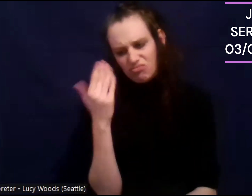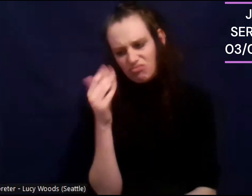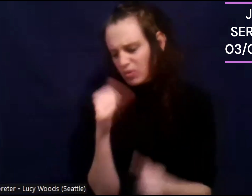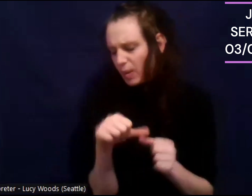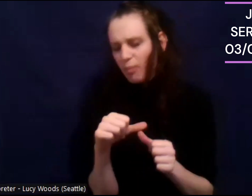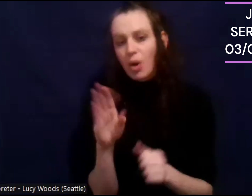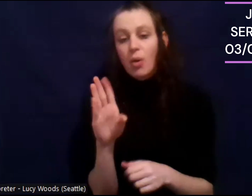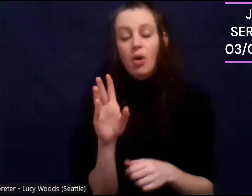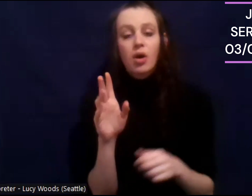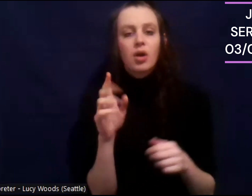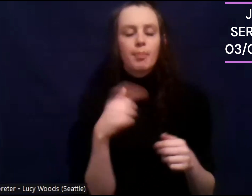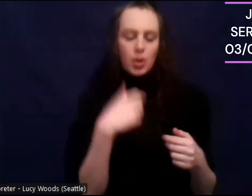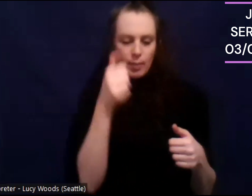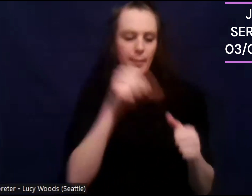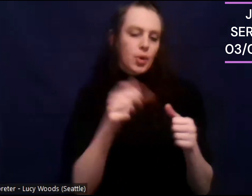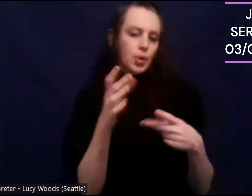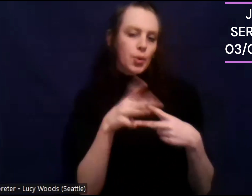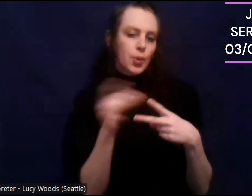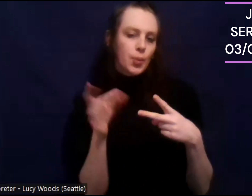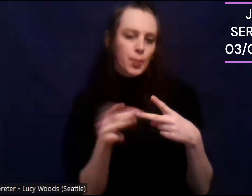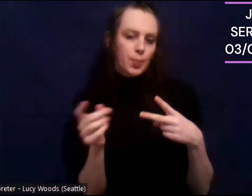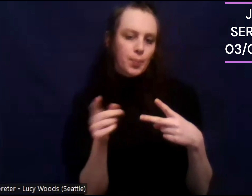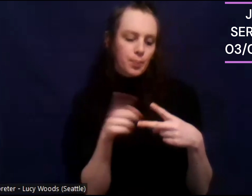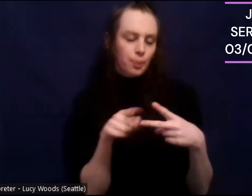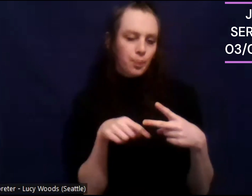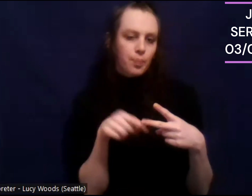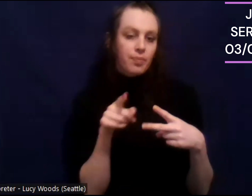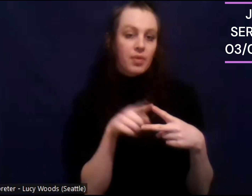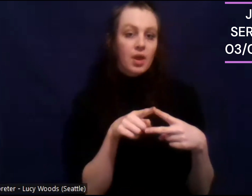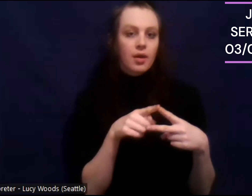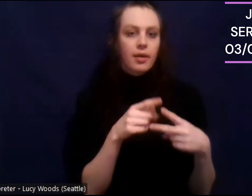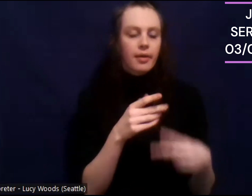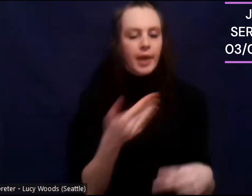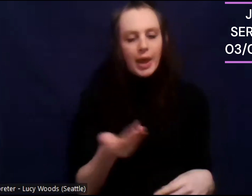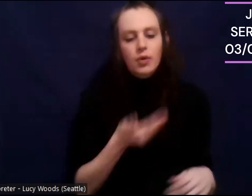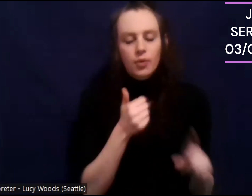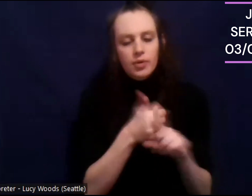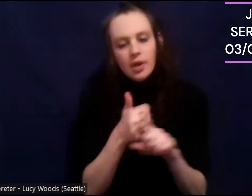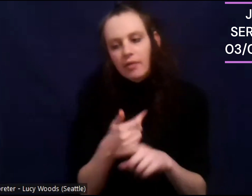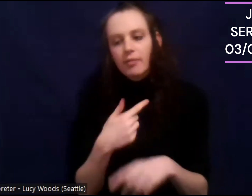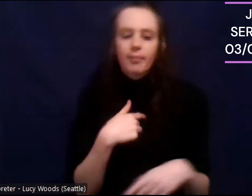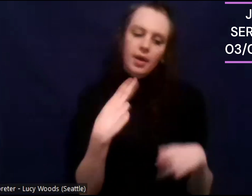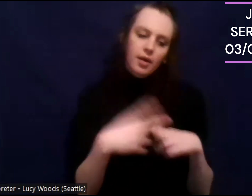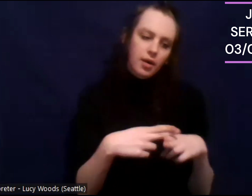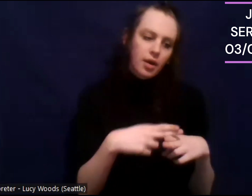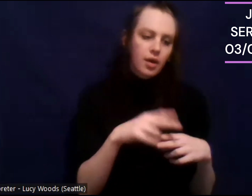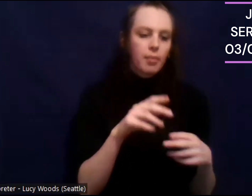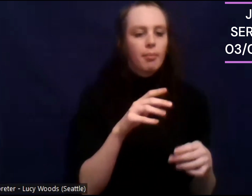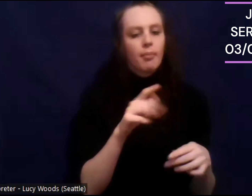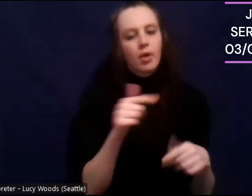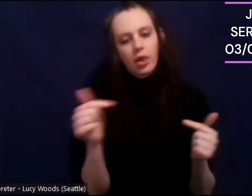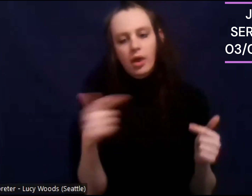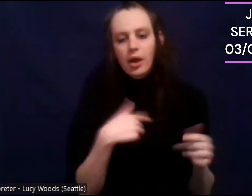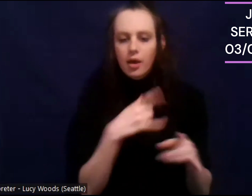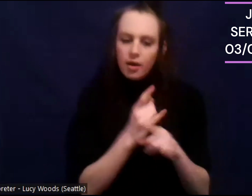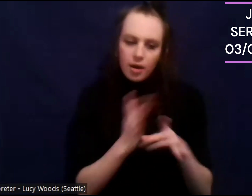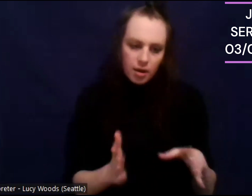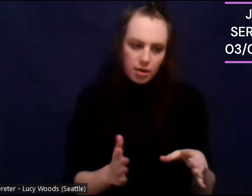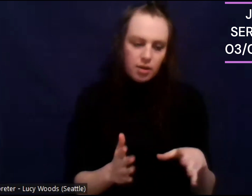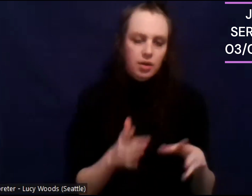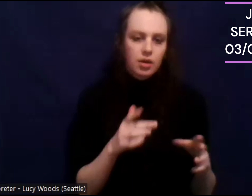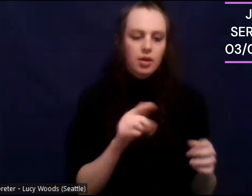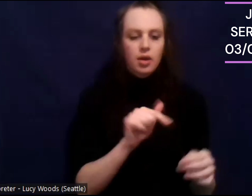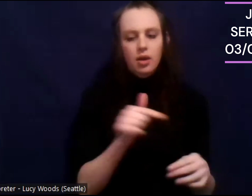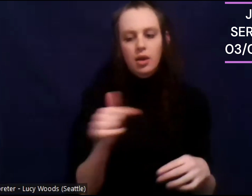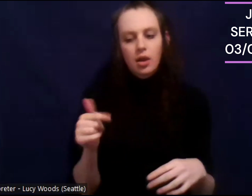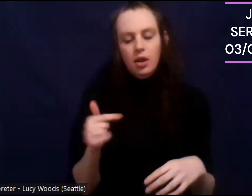thing is they went around the room and they introduced themselves and said, "My name is such and such. I'm an alcoholic." And when it got around to me, because I didn't want to stick out